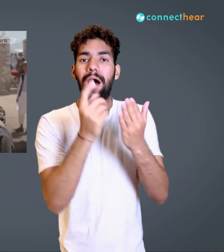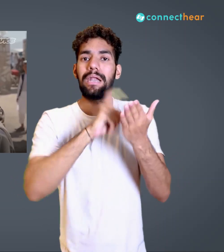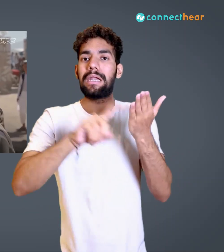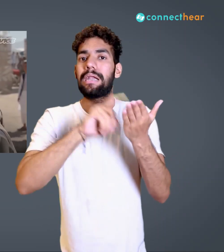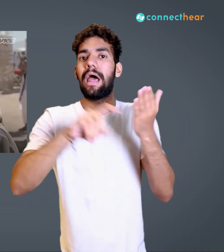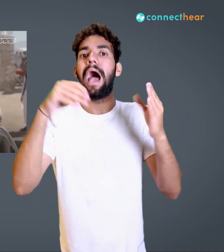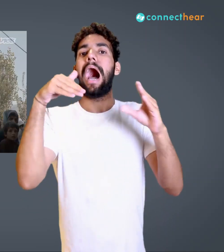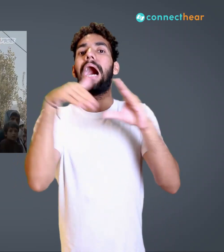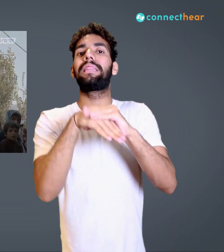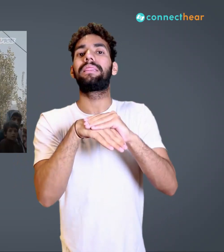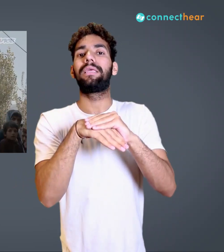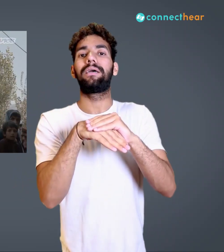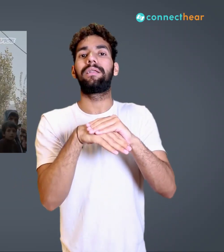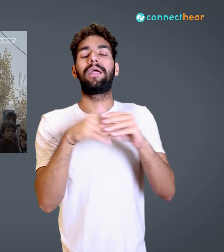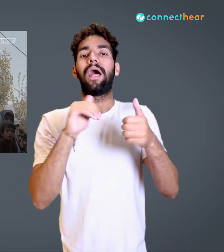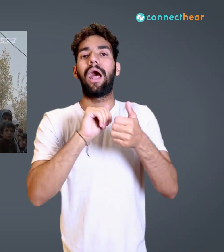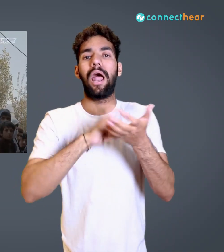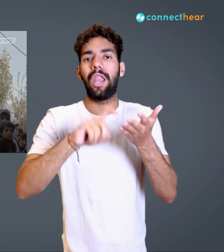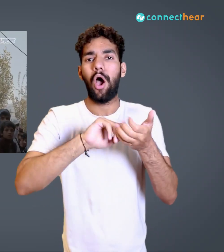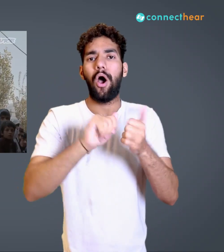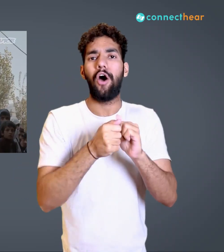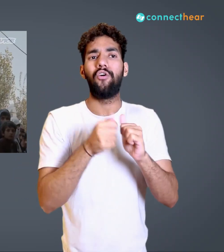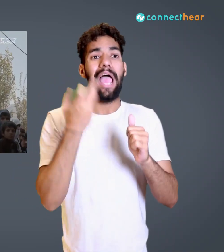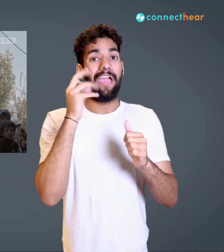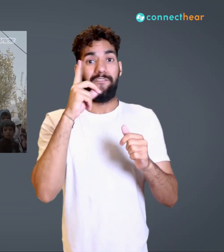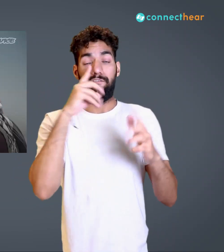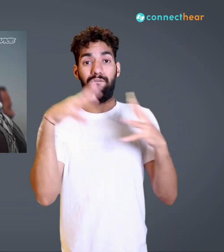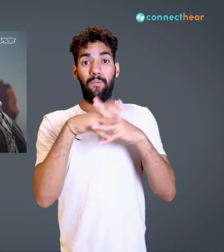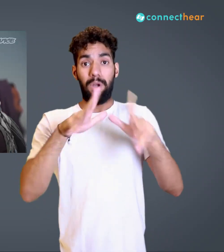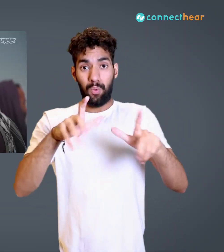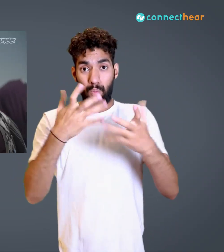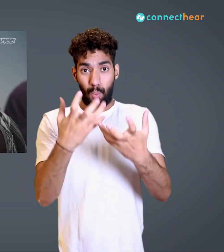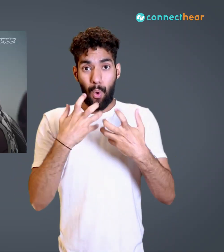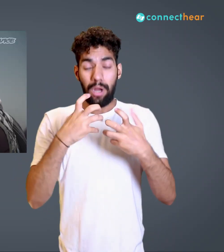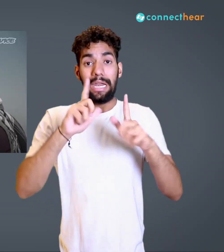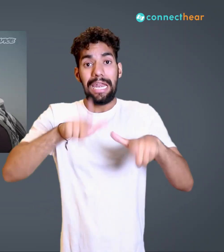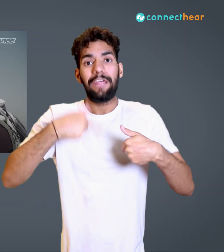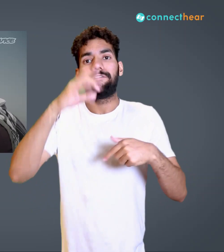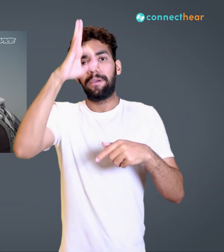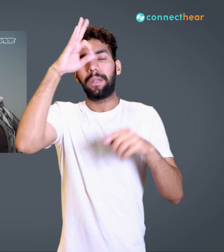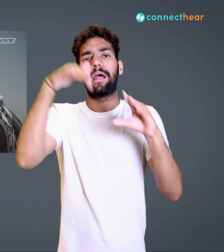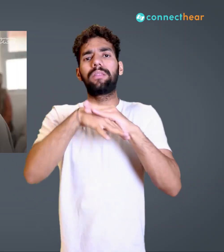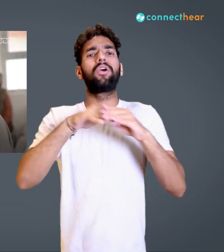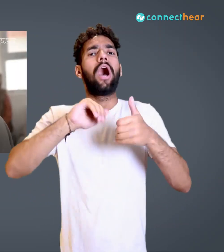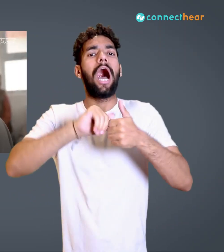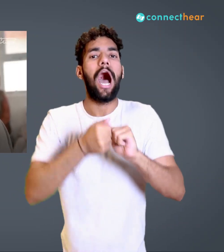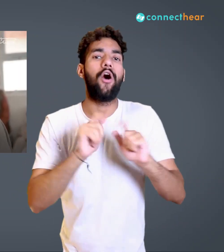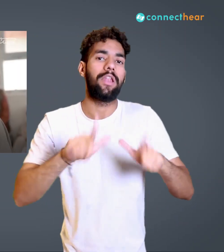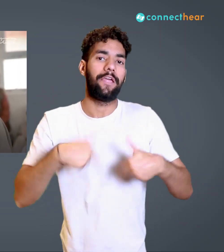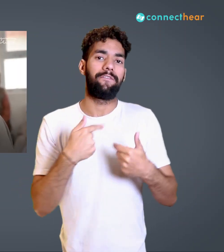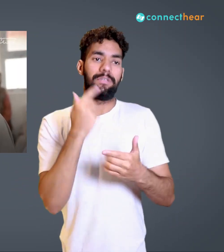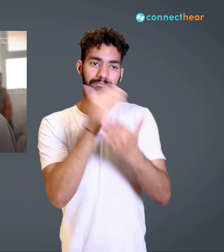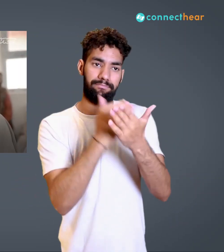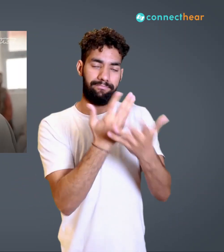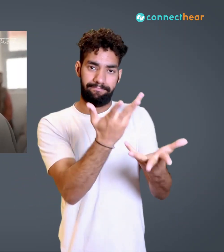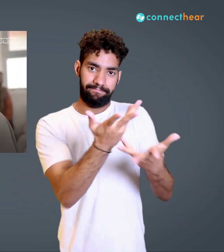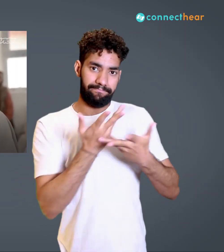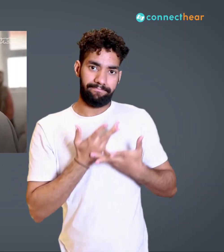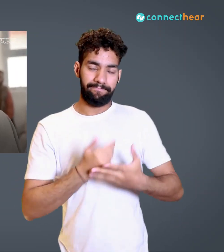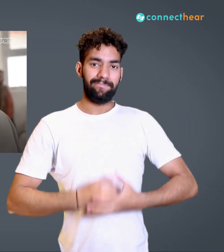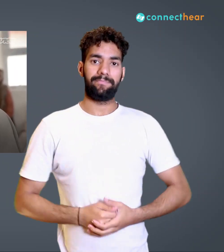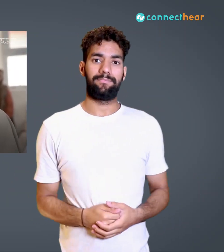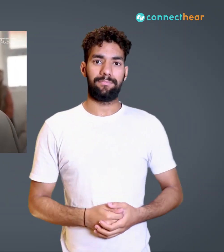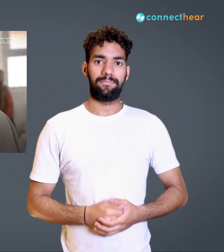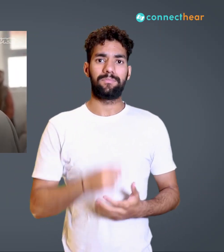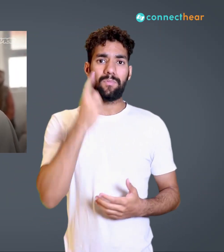disapproving stares from people for being the only women in here. So what kind of guidelines are you giving people in terms of how